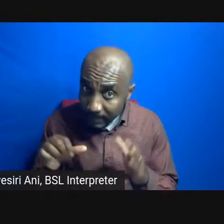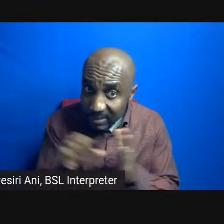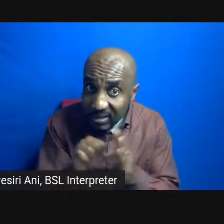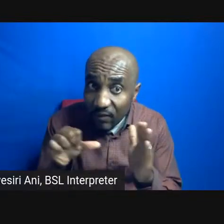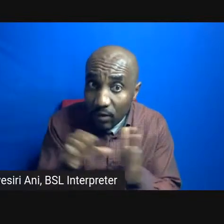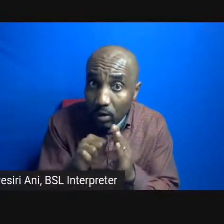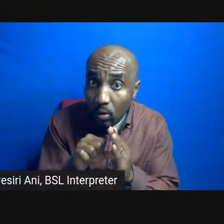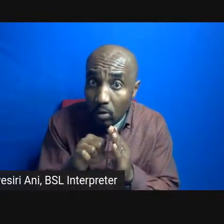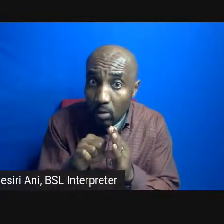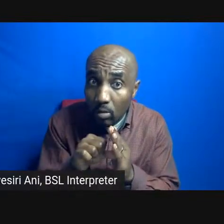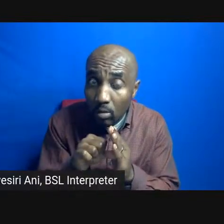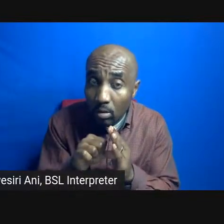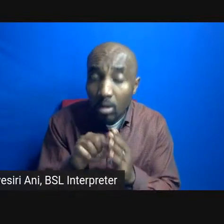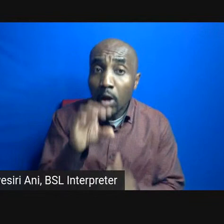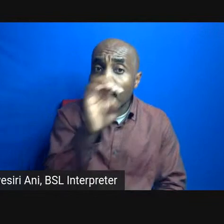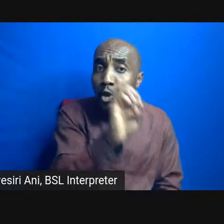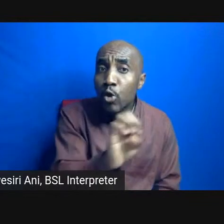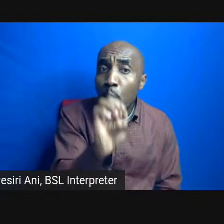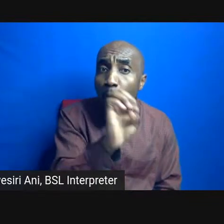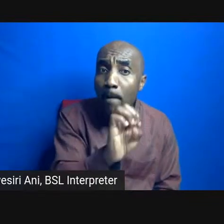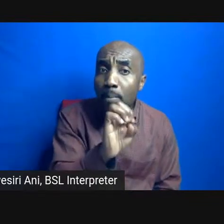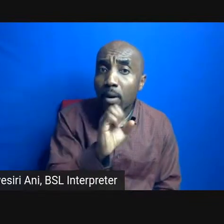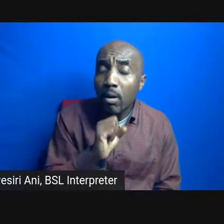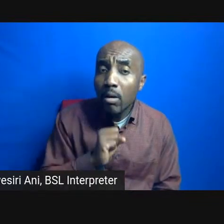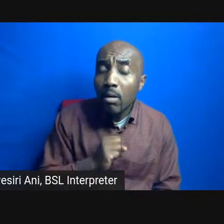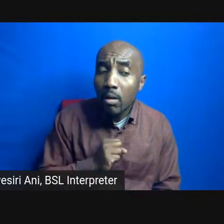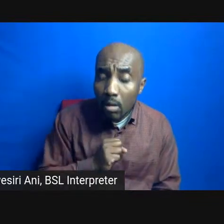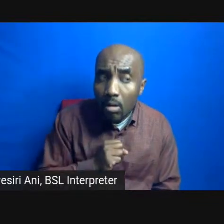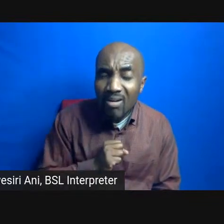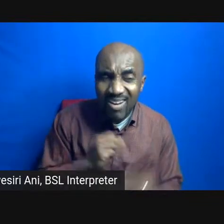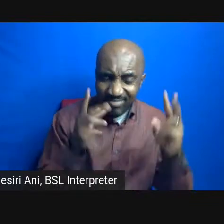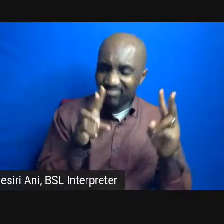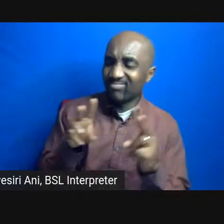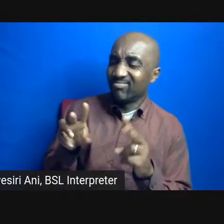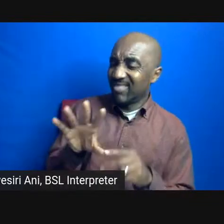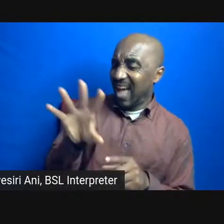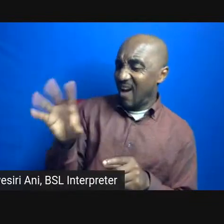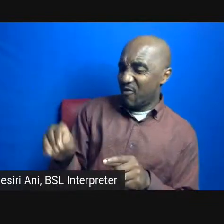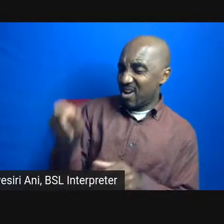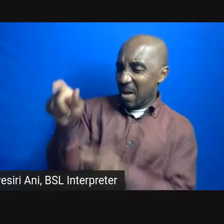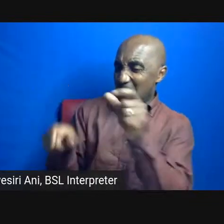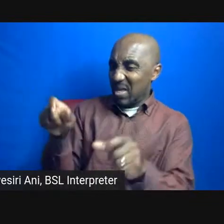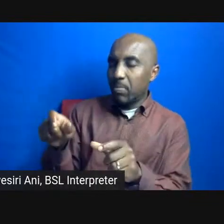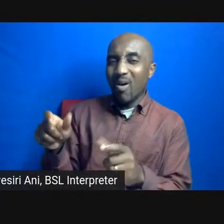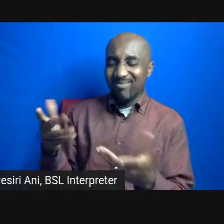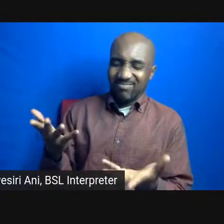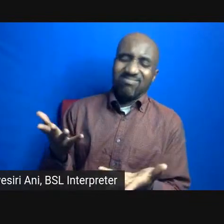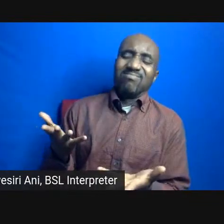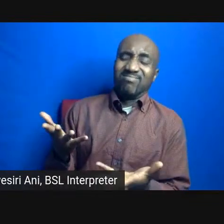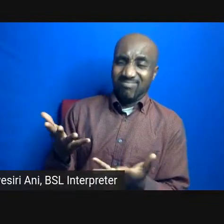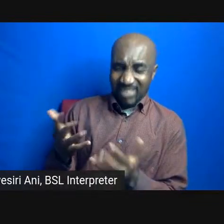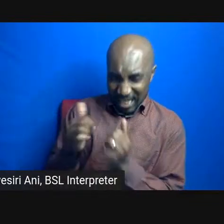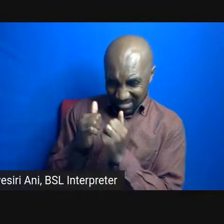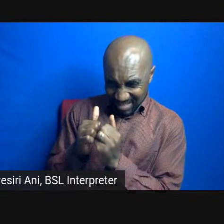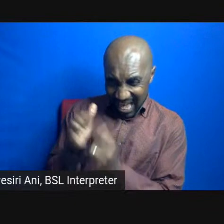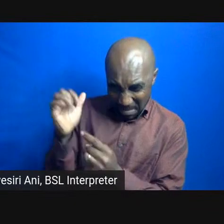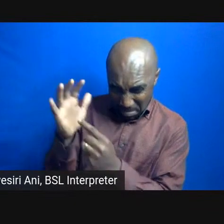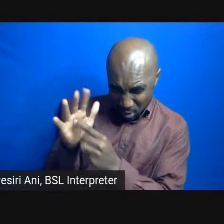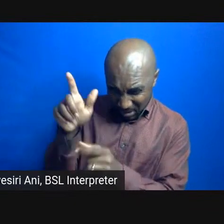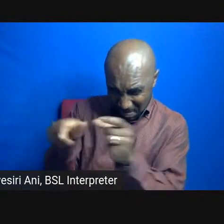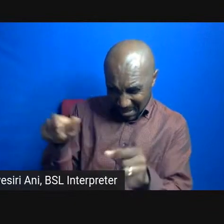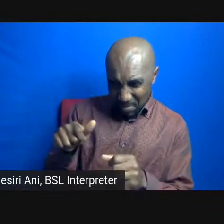the EU to see Africa and Africans as deserving of consideration and